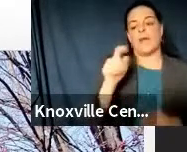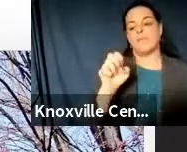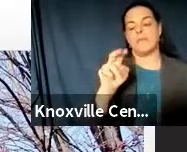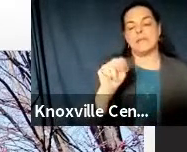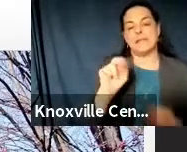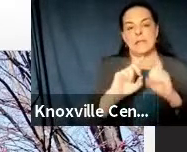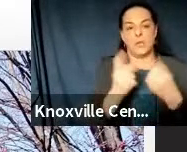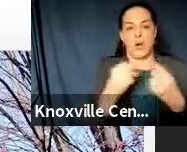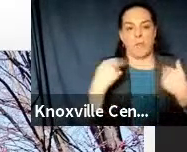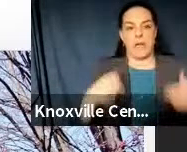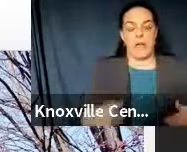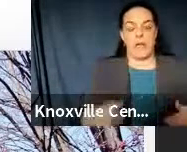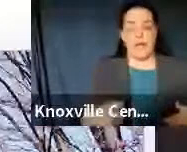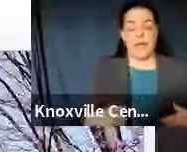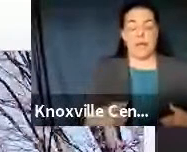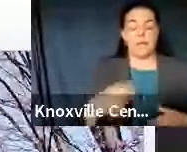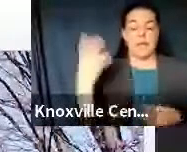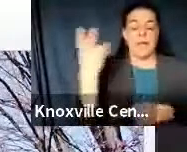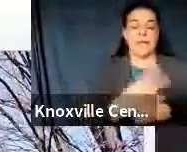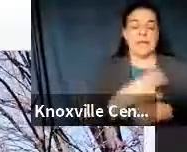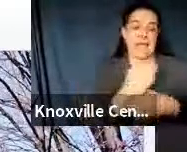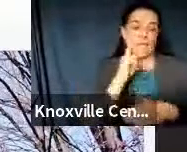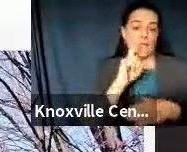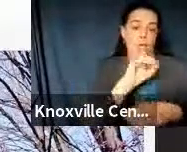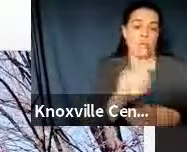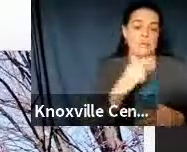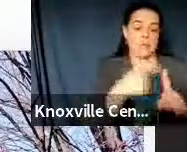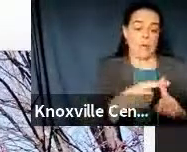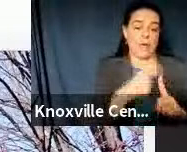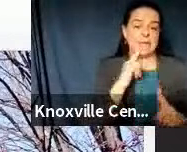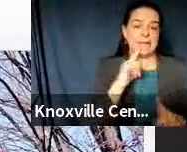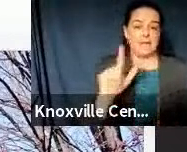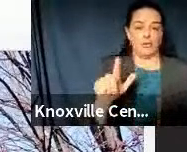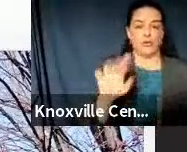The 7-day average for percent positive in Knox County is